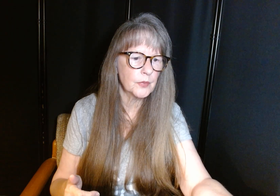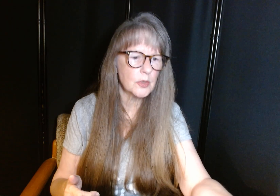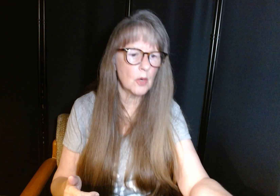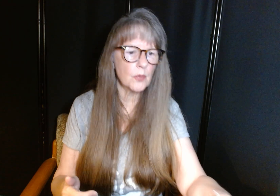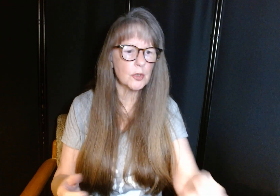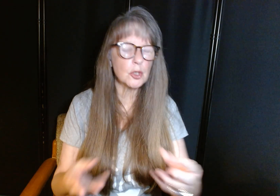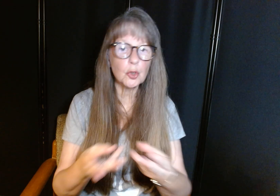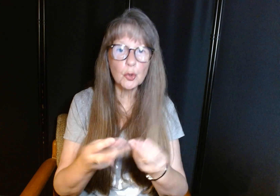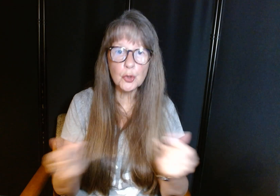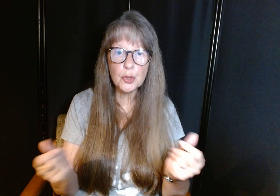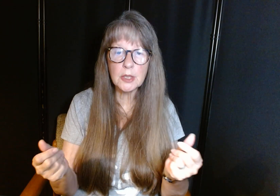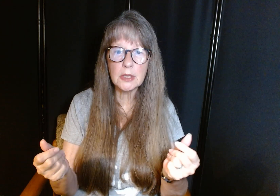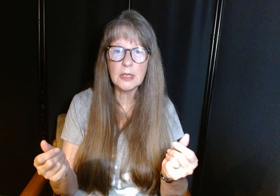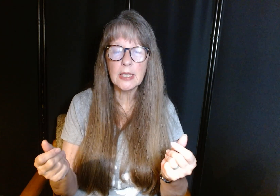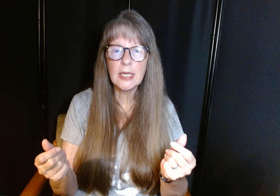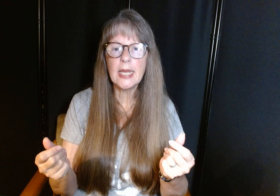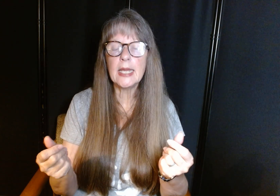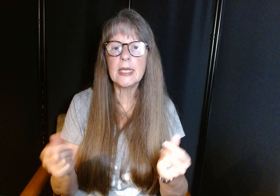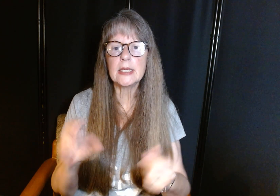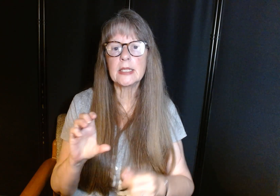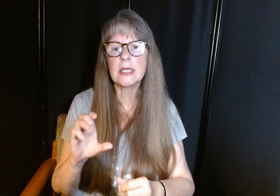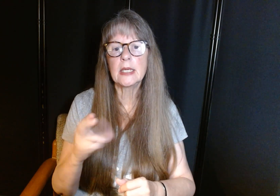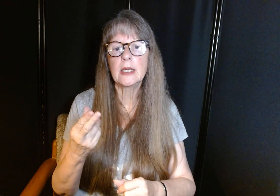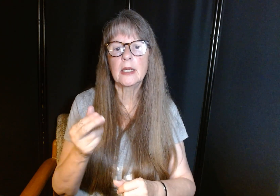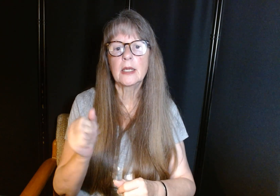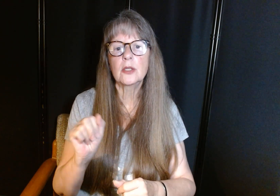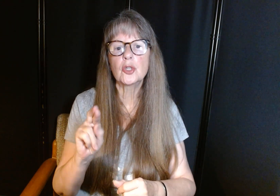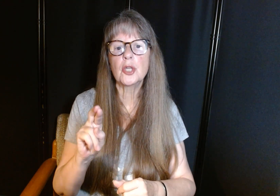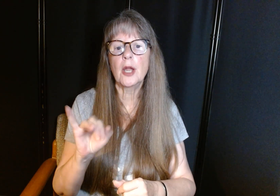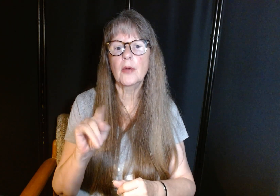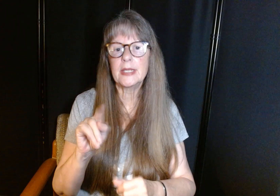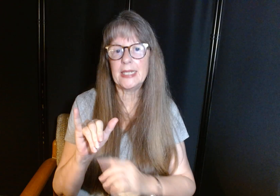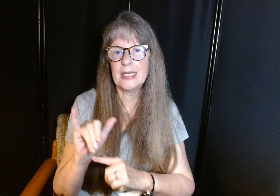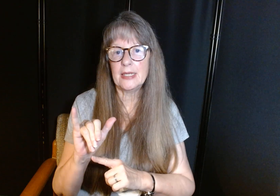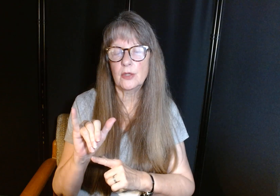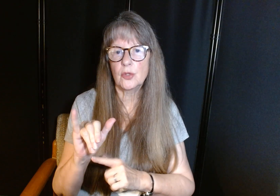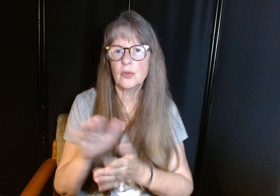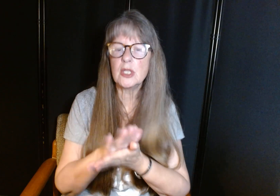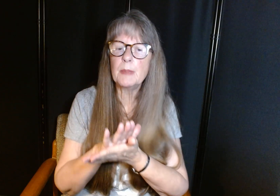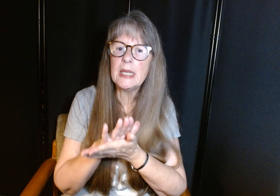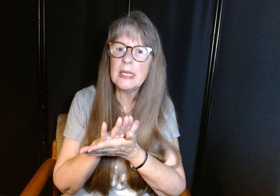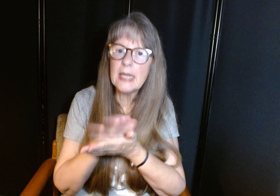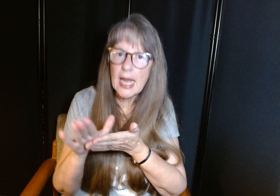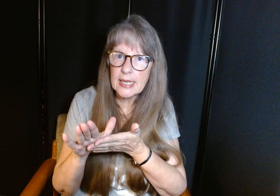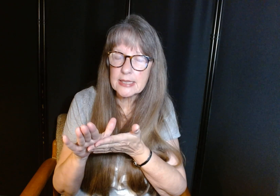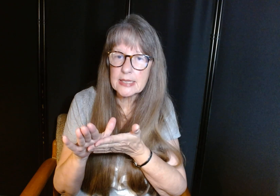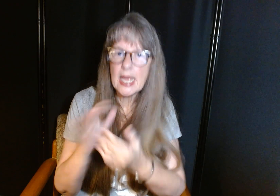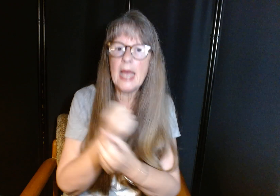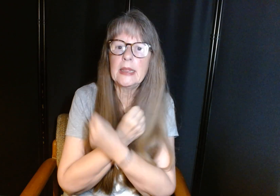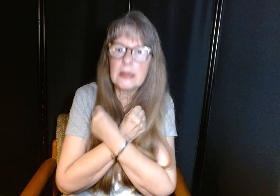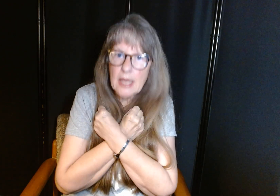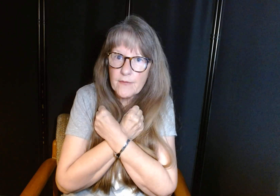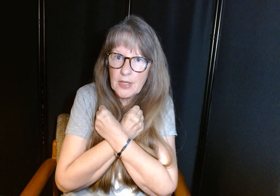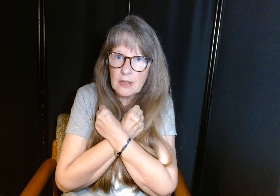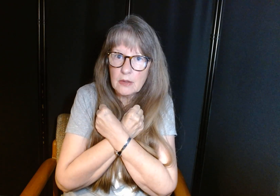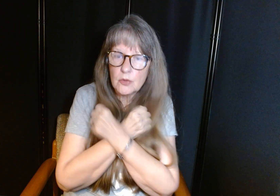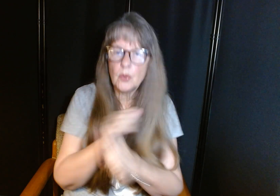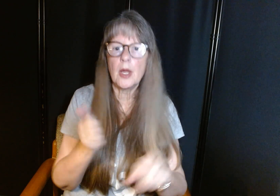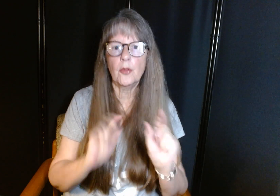so the solution is charity. So that's being nice and loving toward other